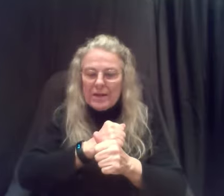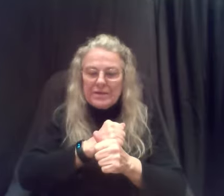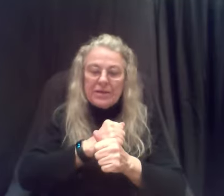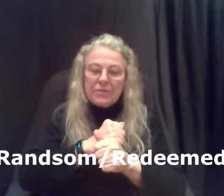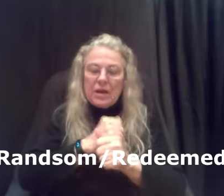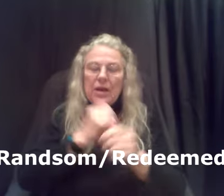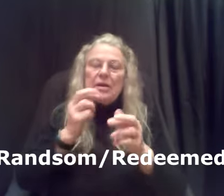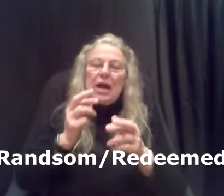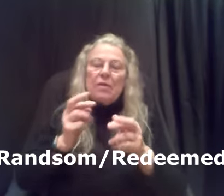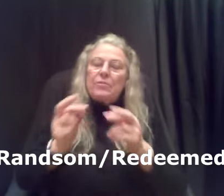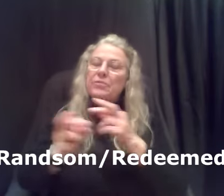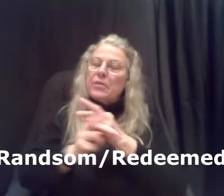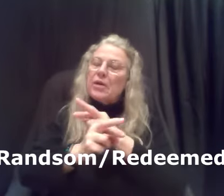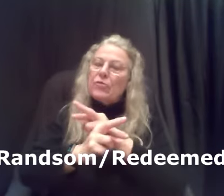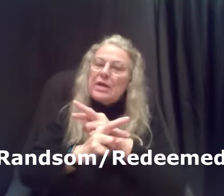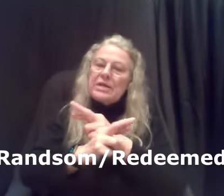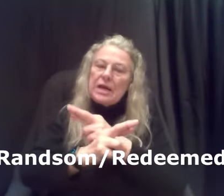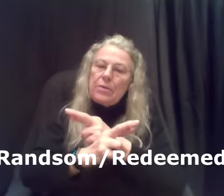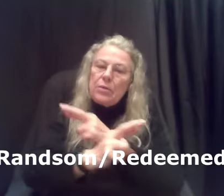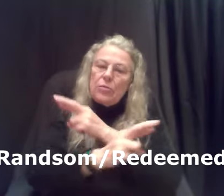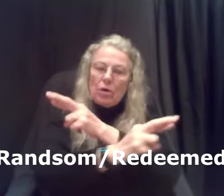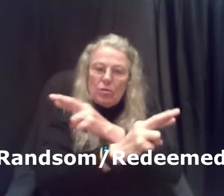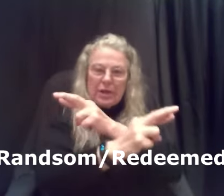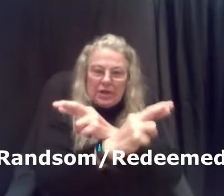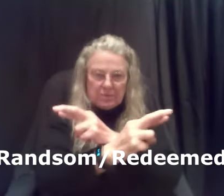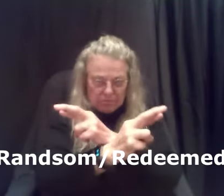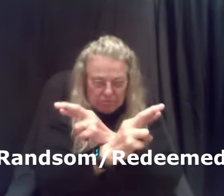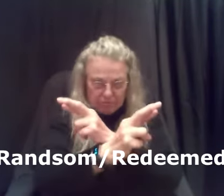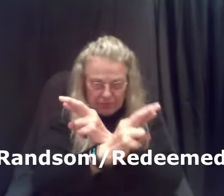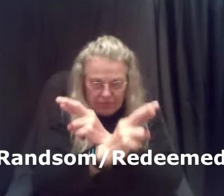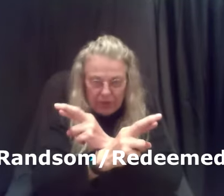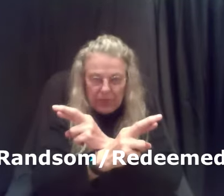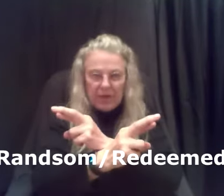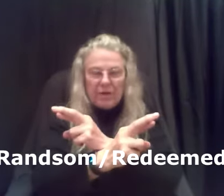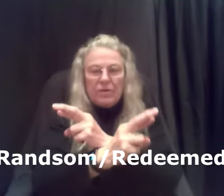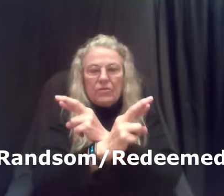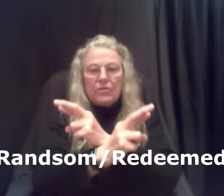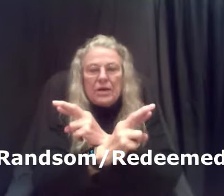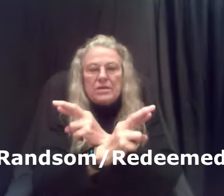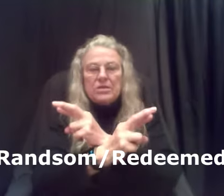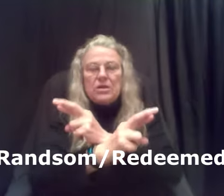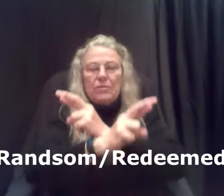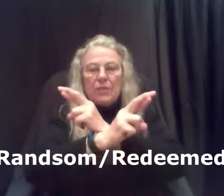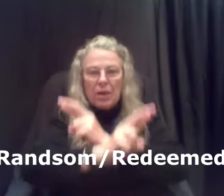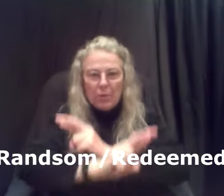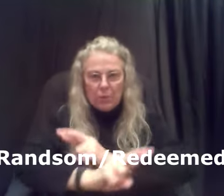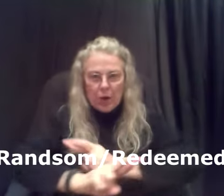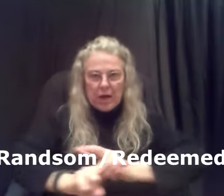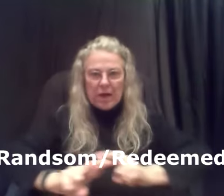Ransomed. Now, redeem, you know, is from the wrist, breaking